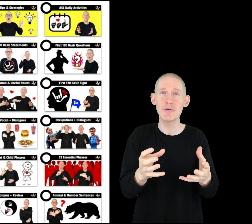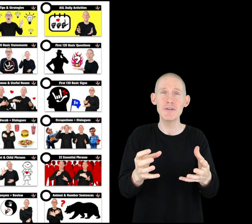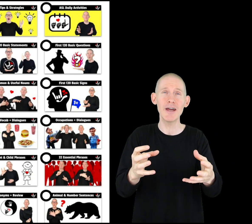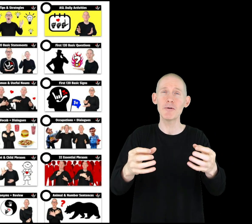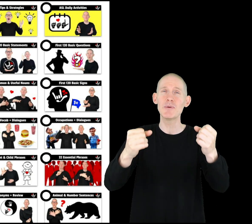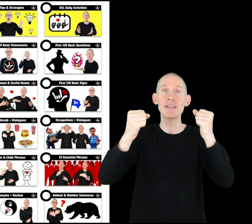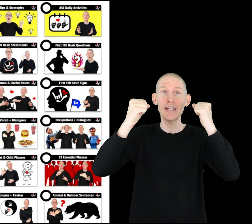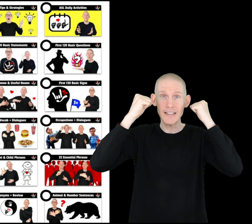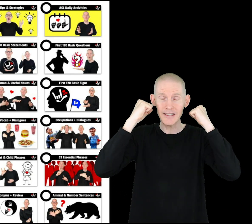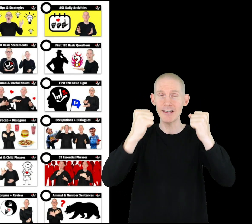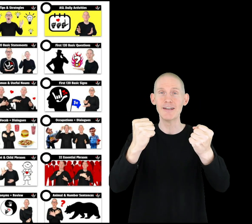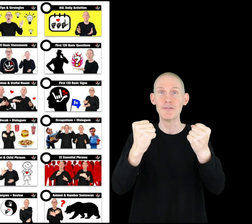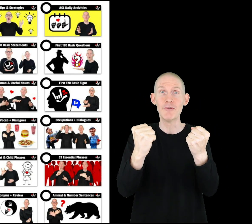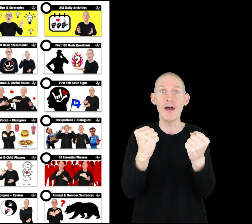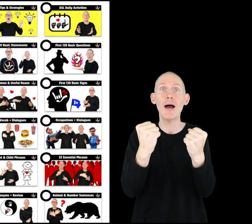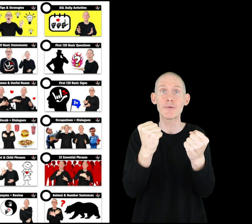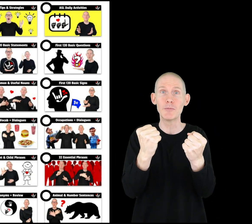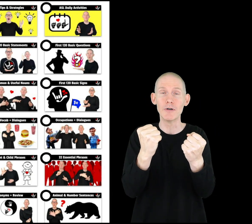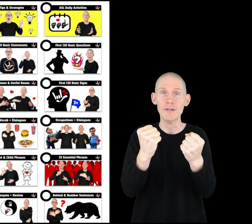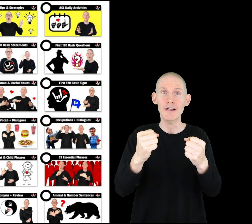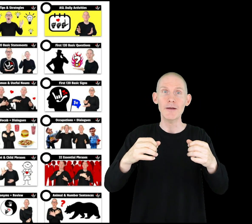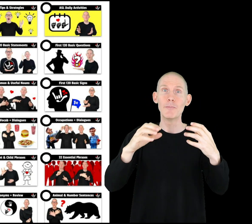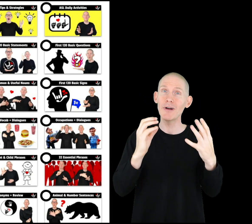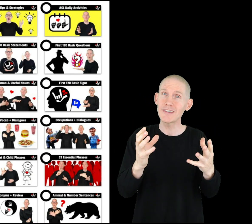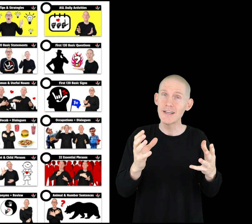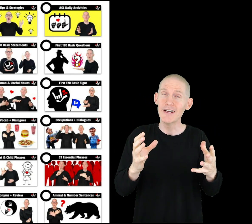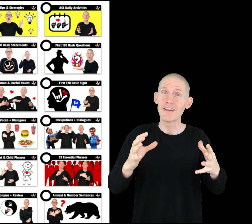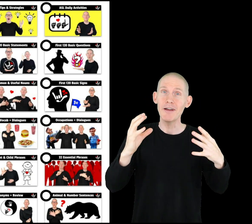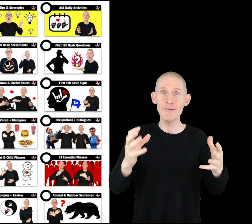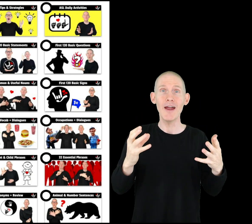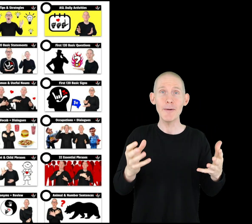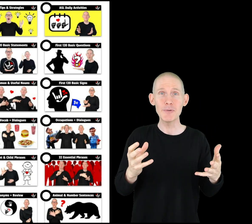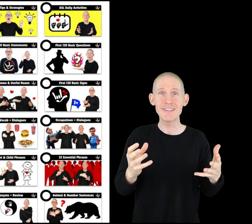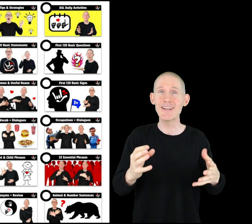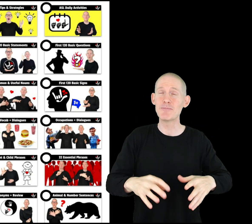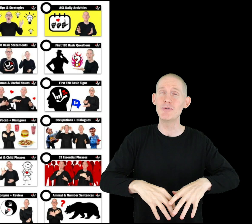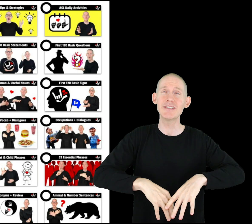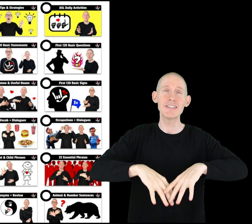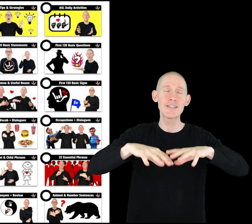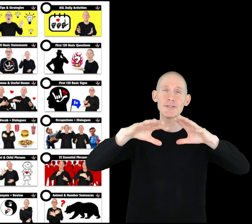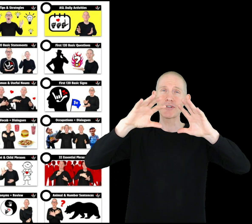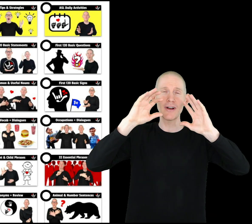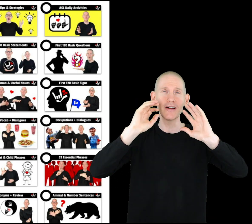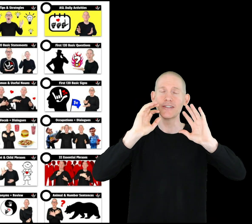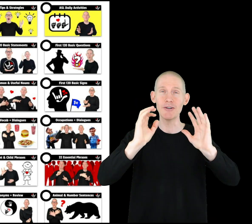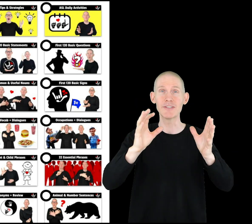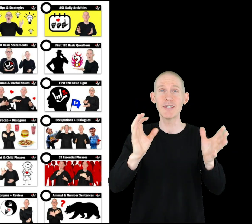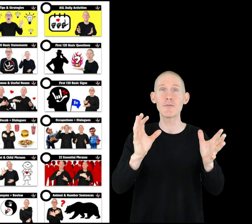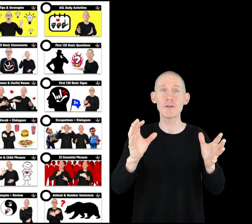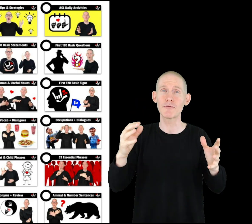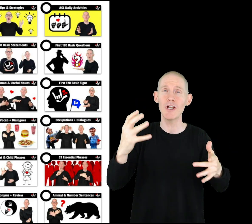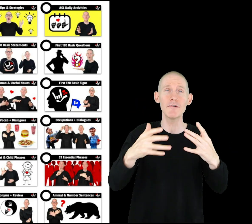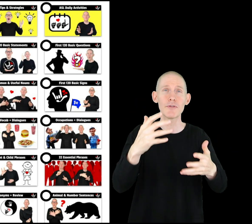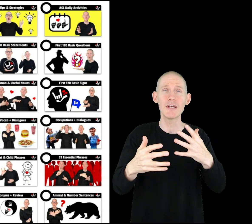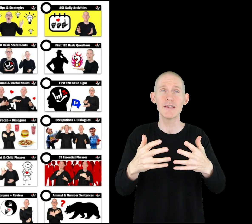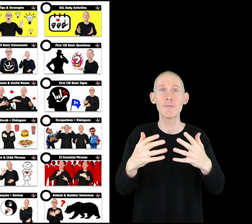over 35 courses included in our ASL bundle. It's an online bundle. Access it whenever you want, whenever it fits your